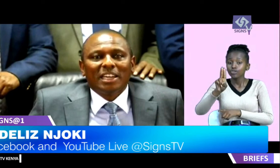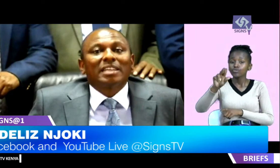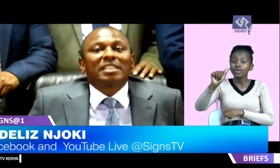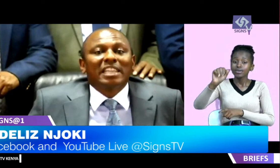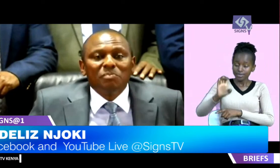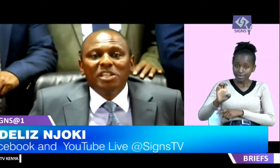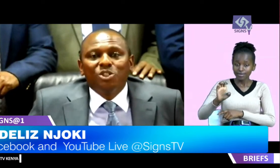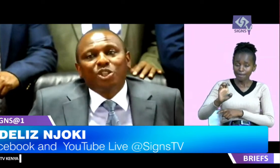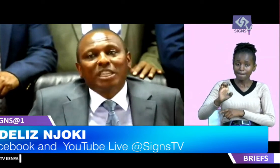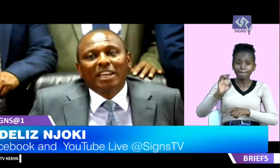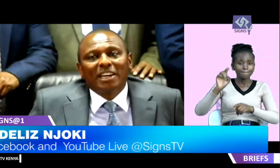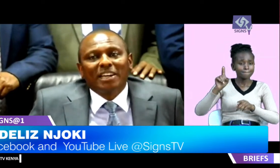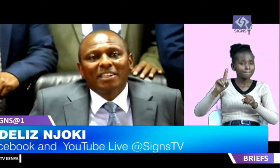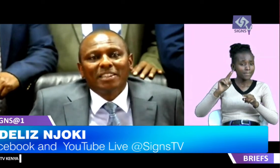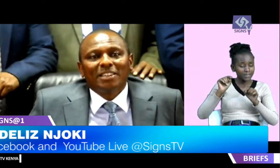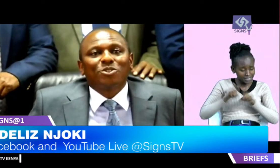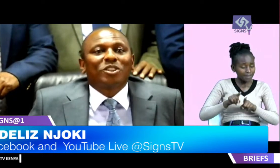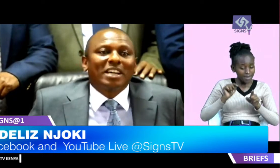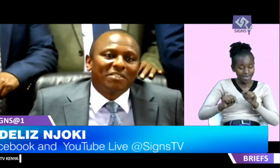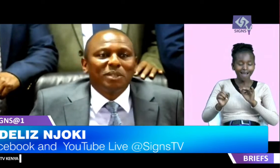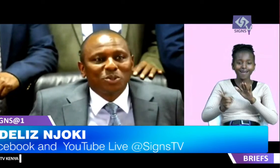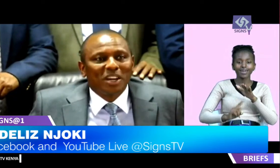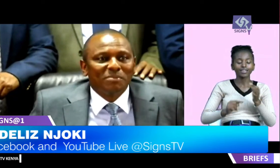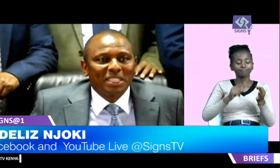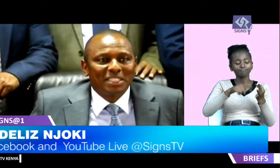a state ministry in Kenya is not government to government?